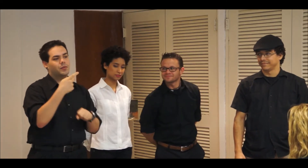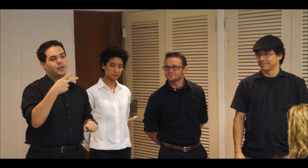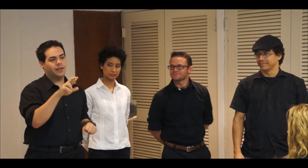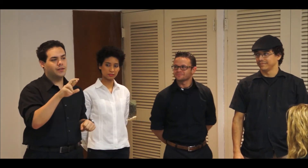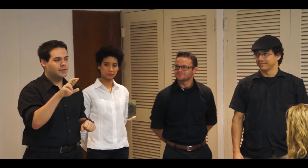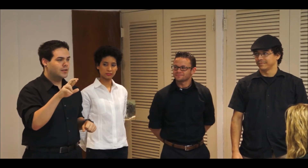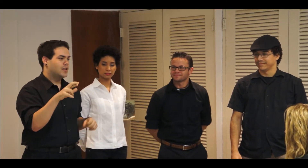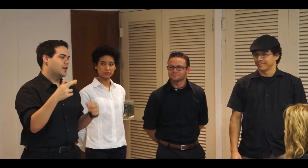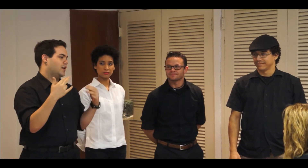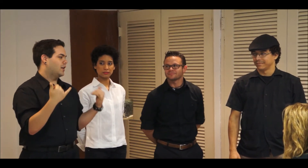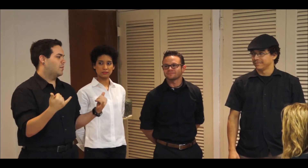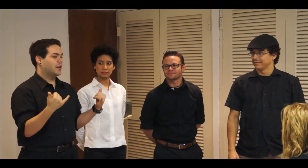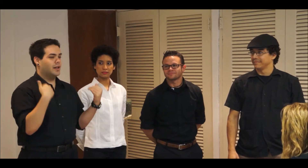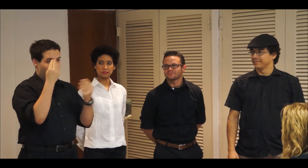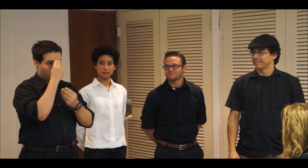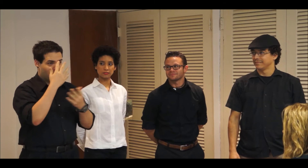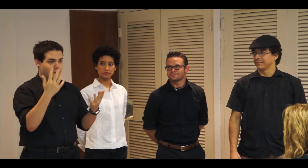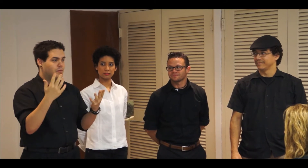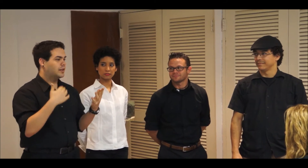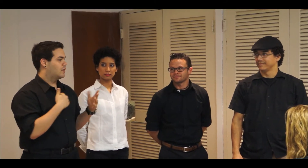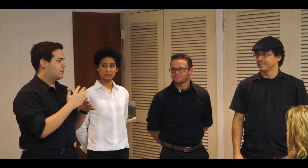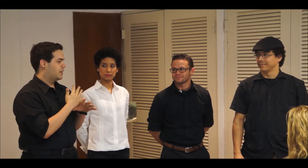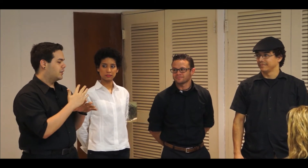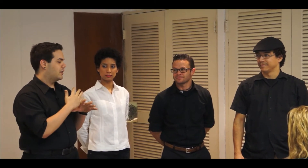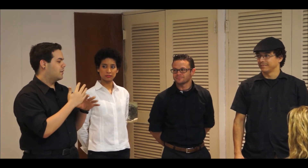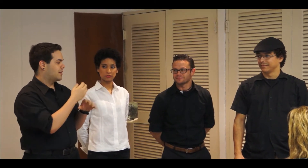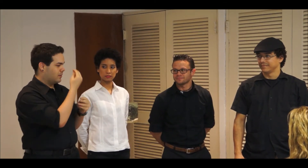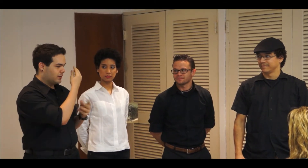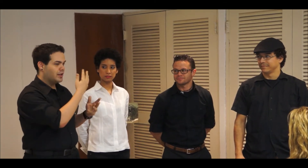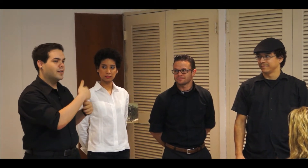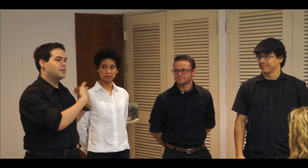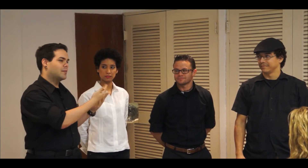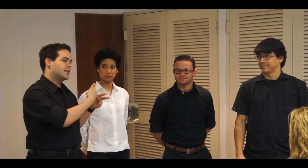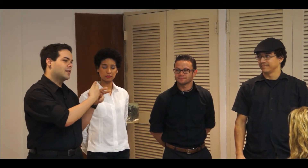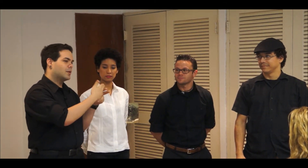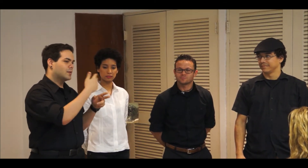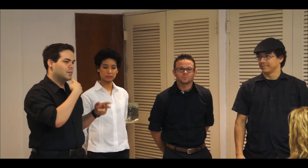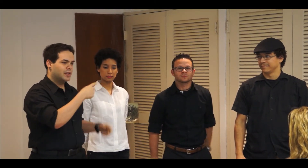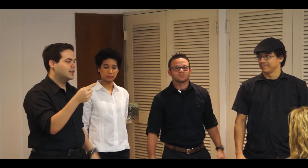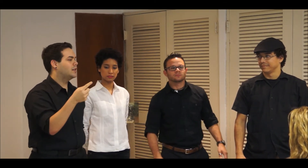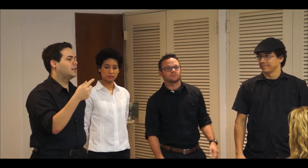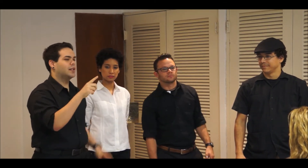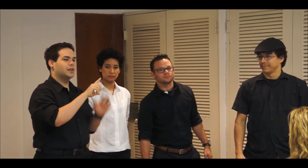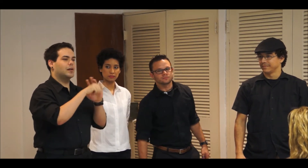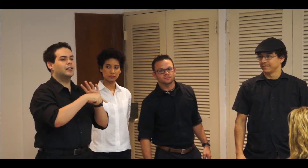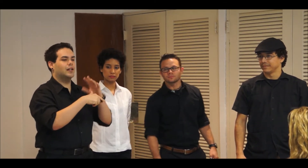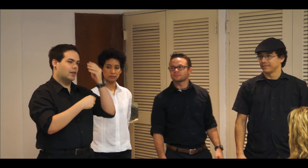Puerto Rico and to give you more information I'm going to be sharing this information with you, they're going to be presented by their names and they're going to be giving the